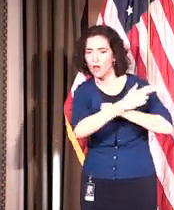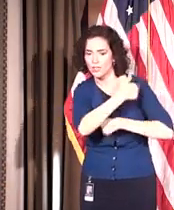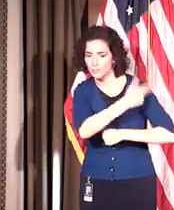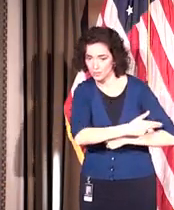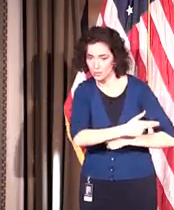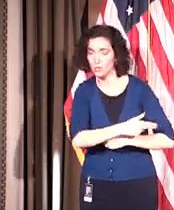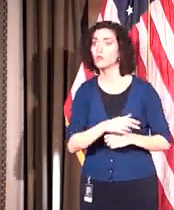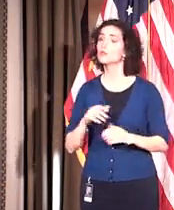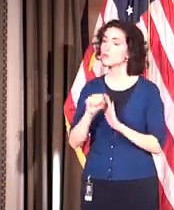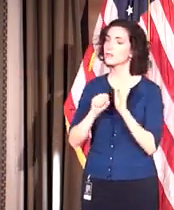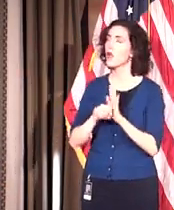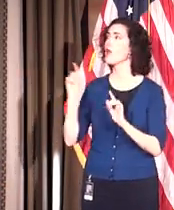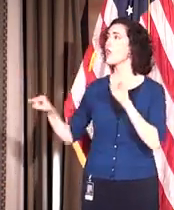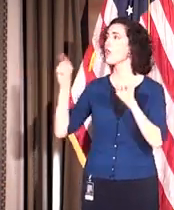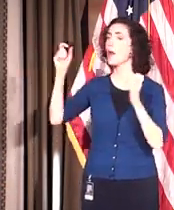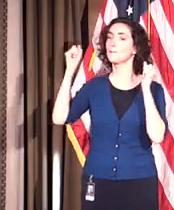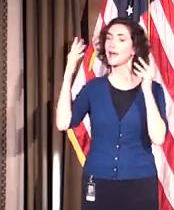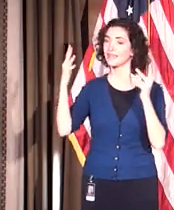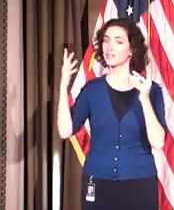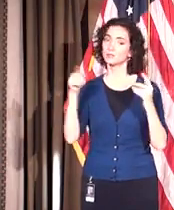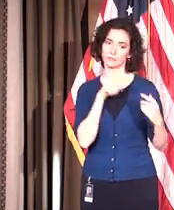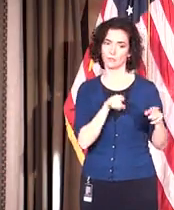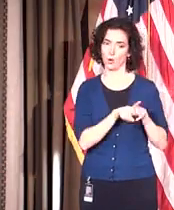sister state in Texas.